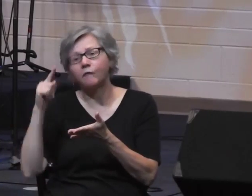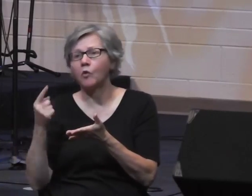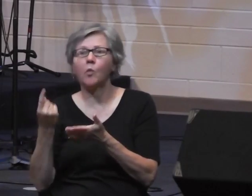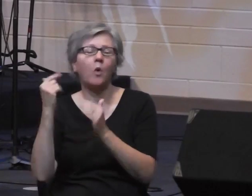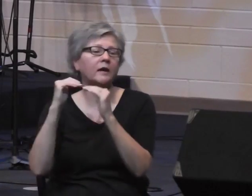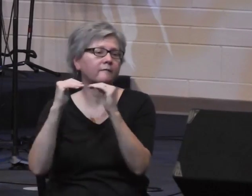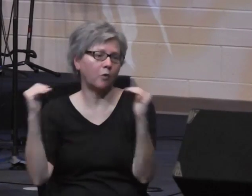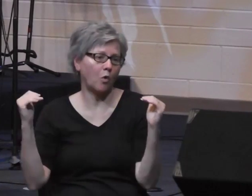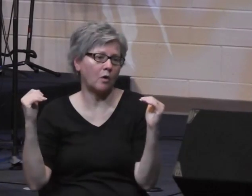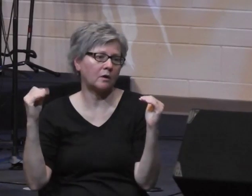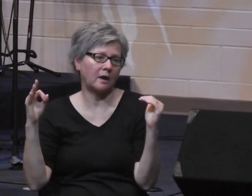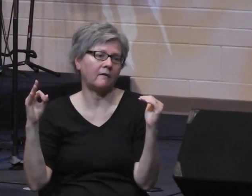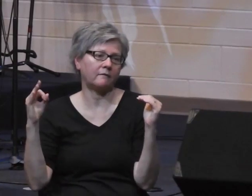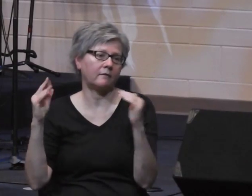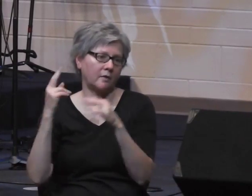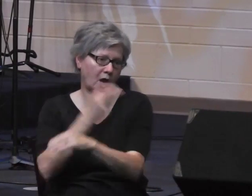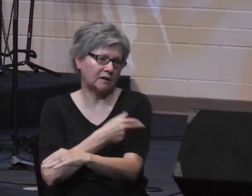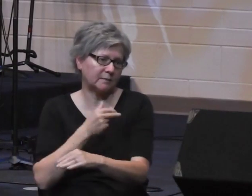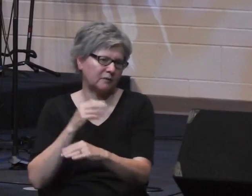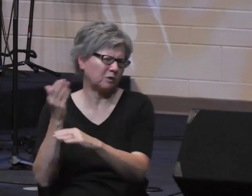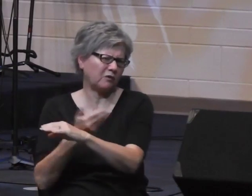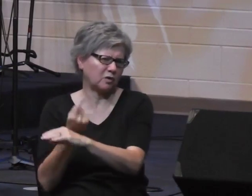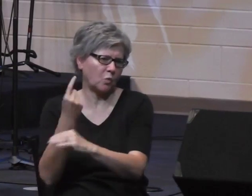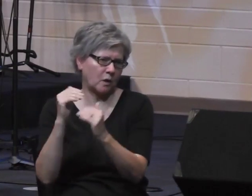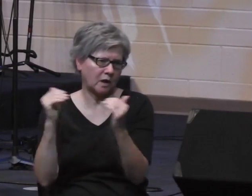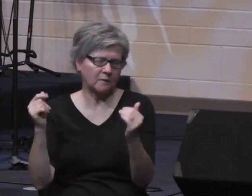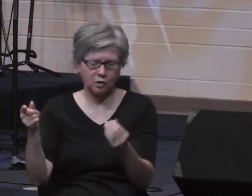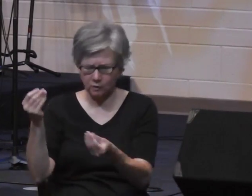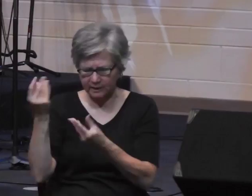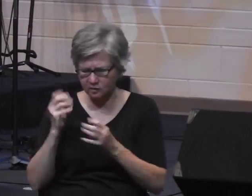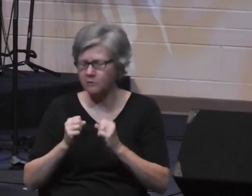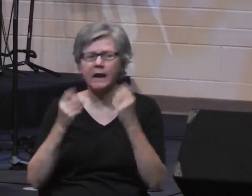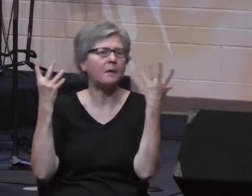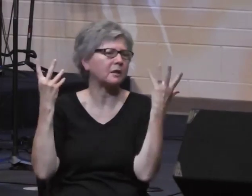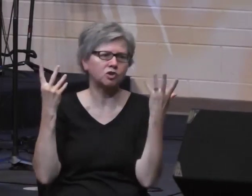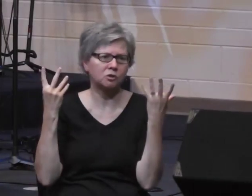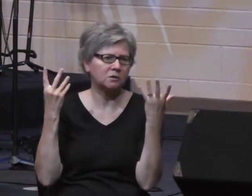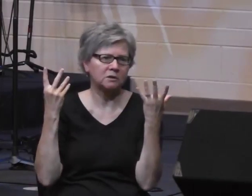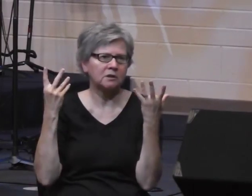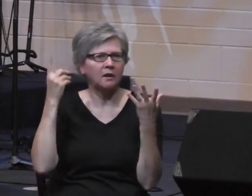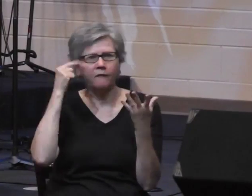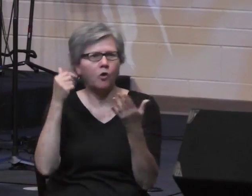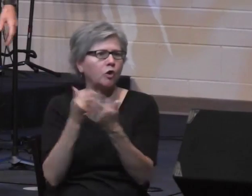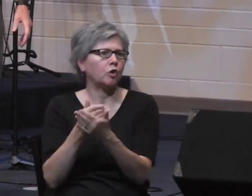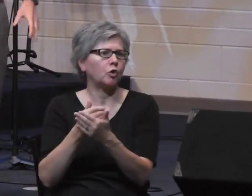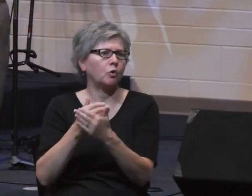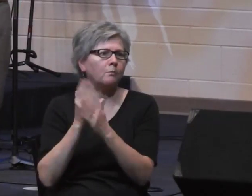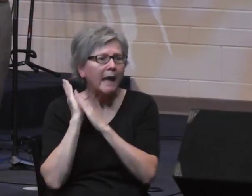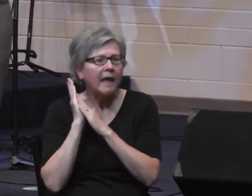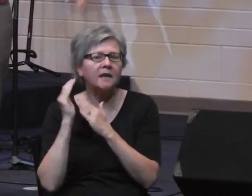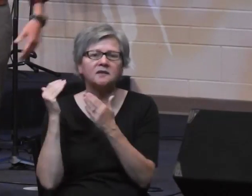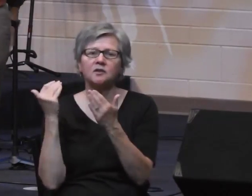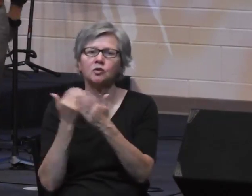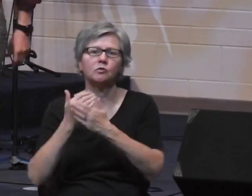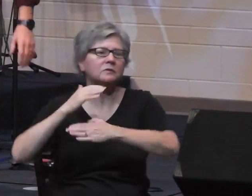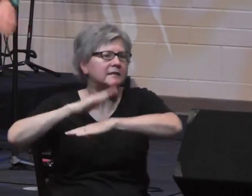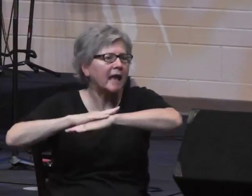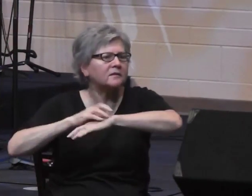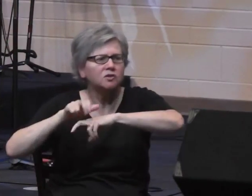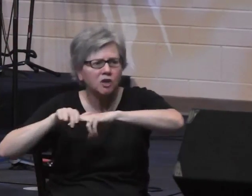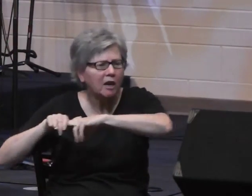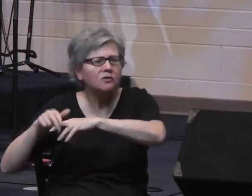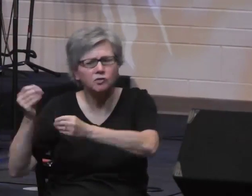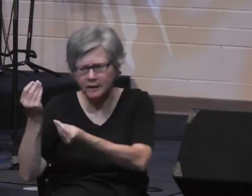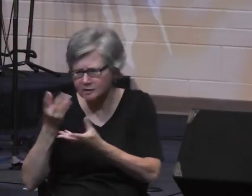one of the floors of this hospital. Just like what, you just tell us the dollar amount, right? All the beds, all the receptionist desks and chairs and everything. You just tell us the dollar